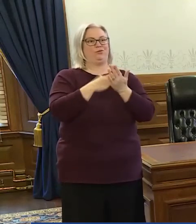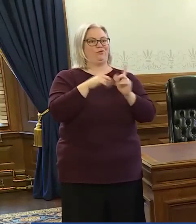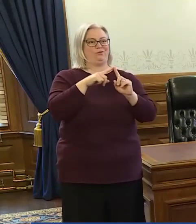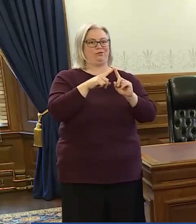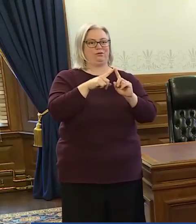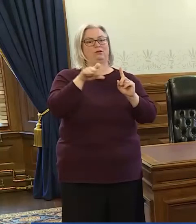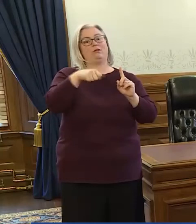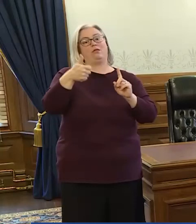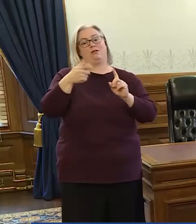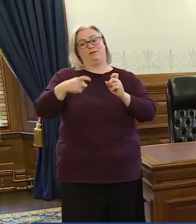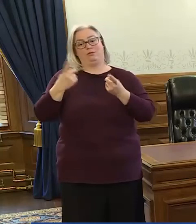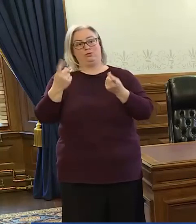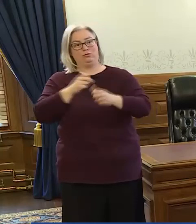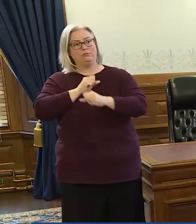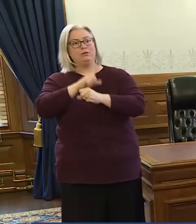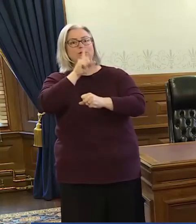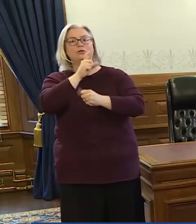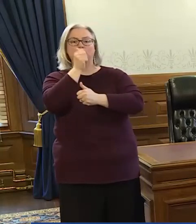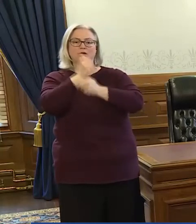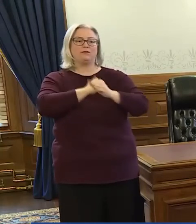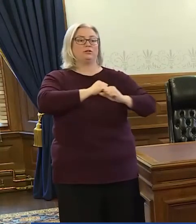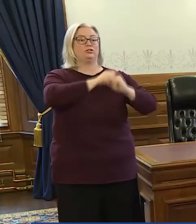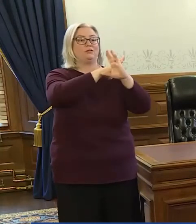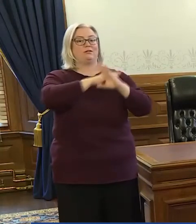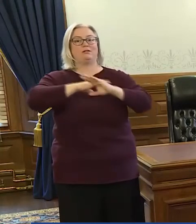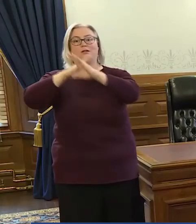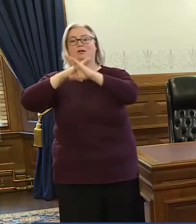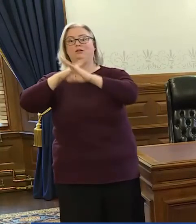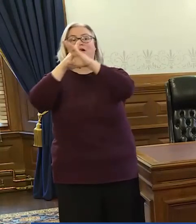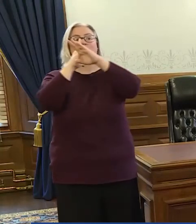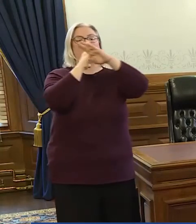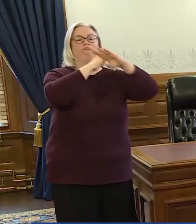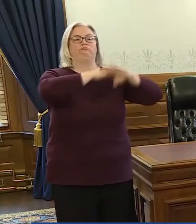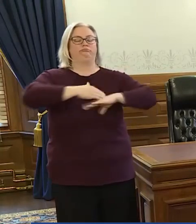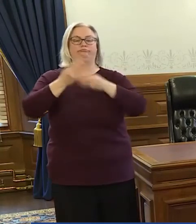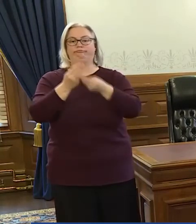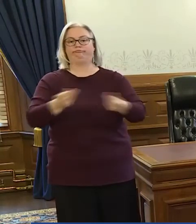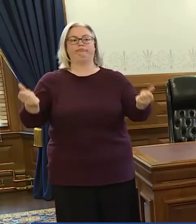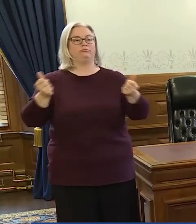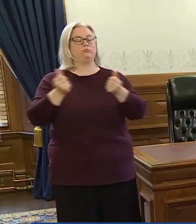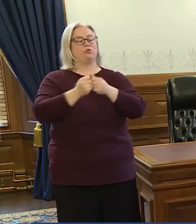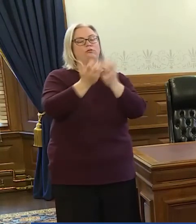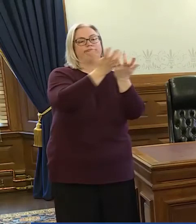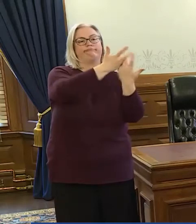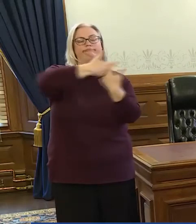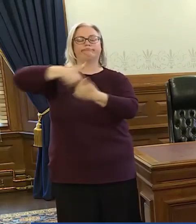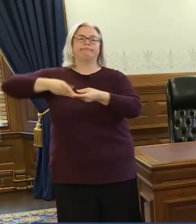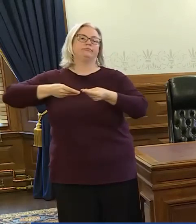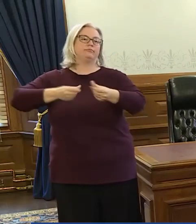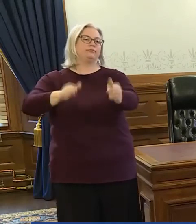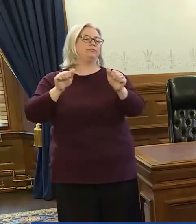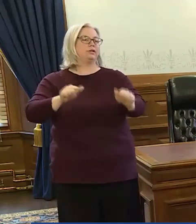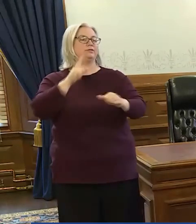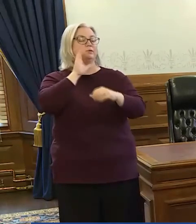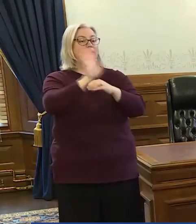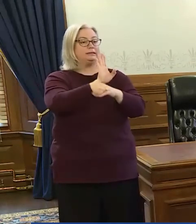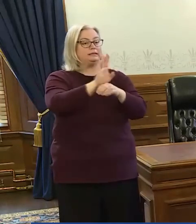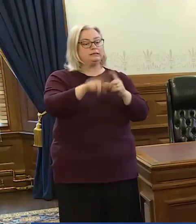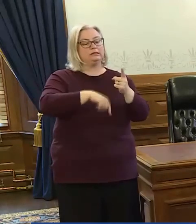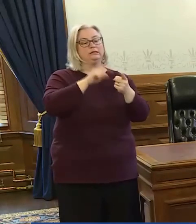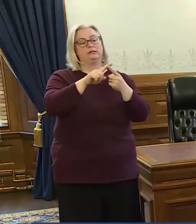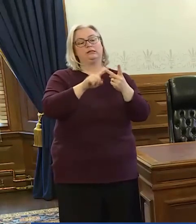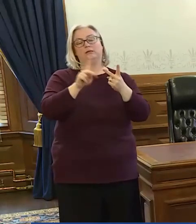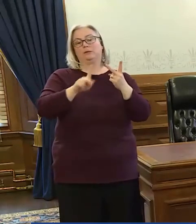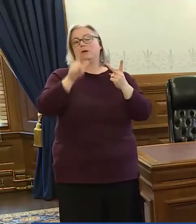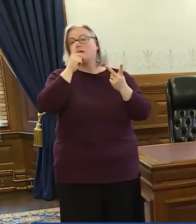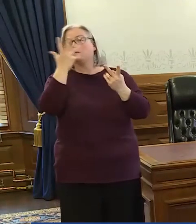We also need to ensure that every roadblock is removed so we make things as seamless as possible for our businesses and